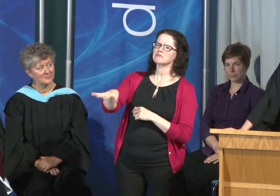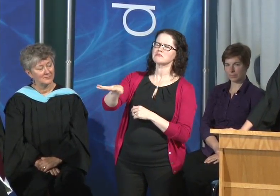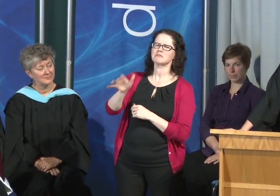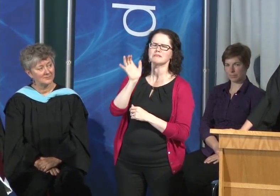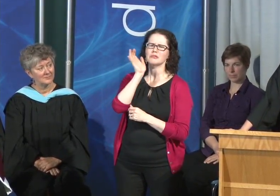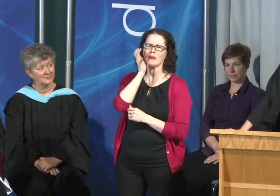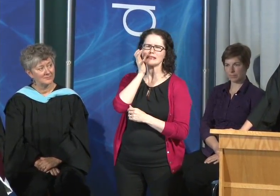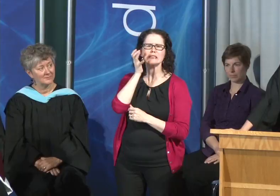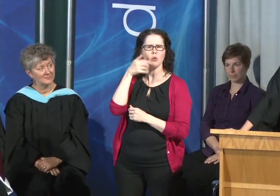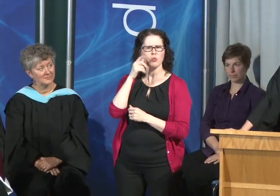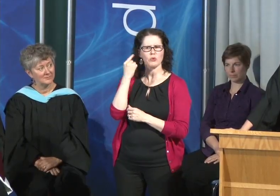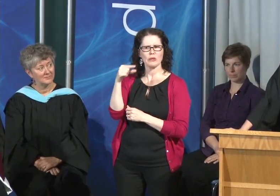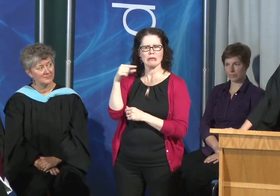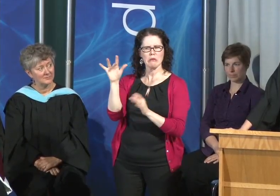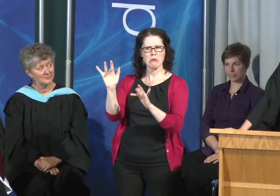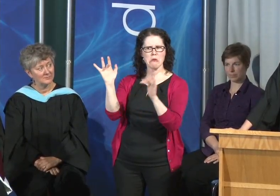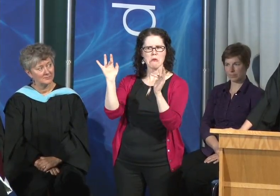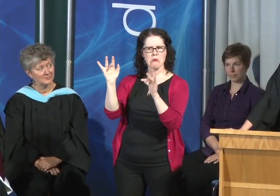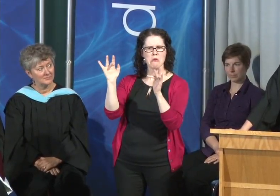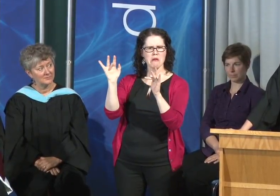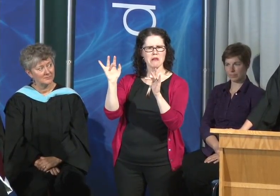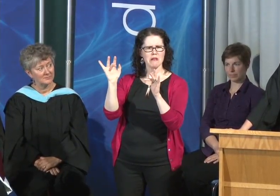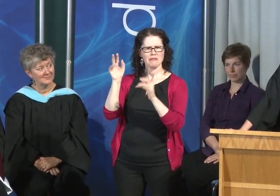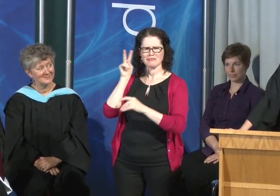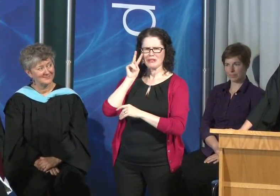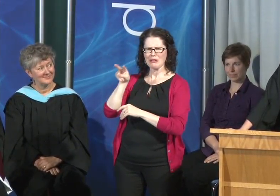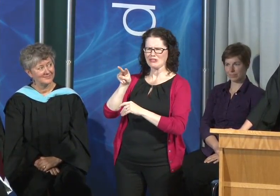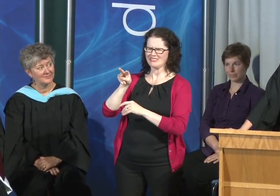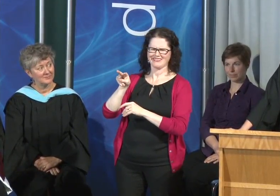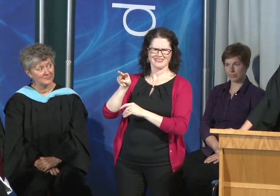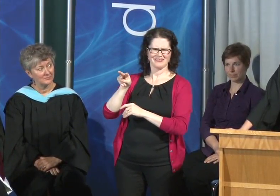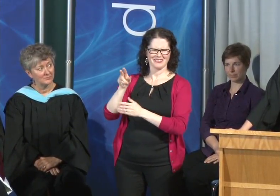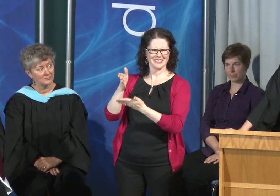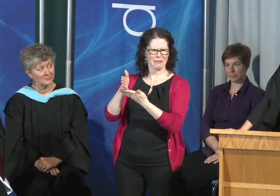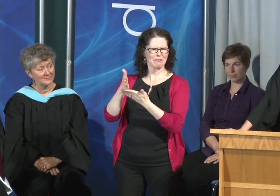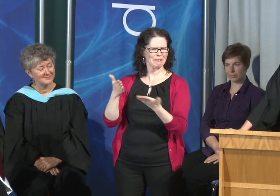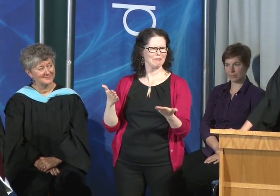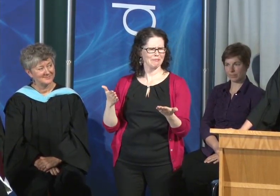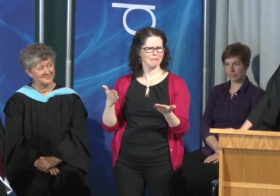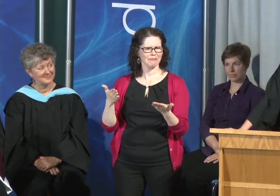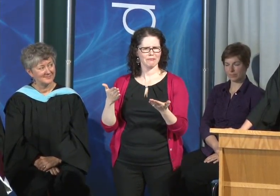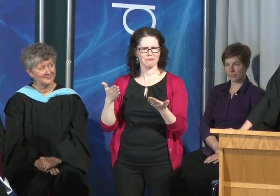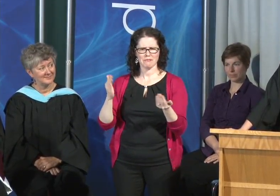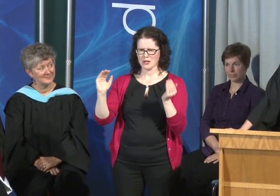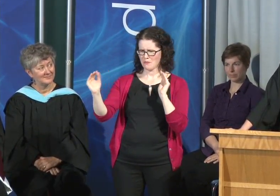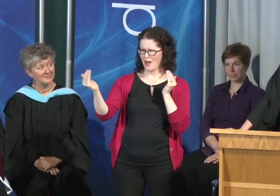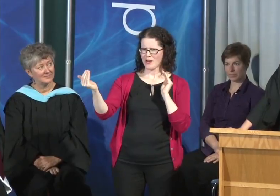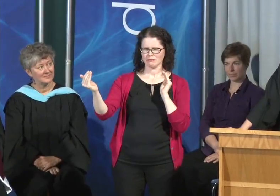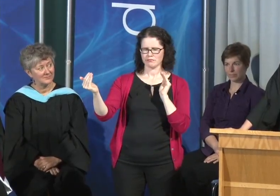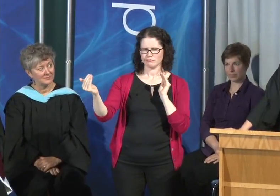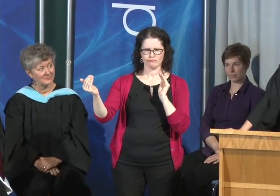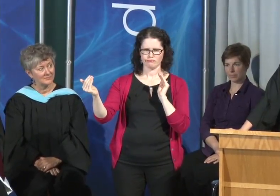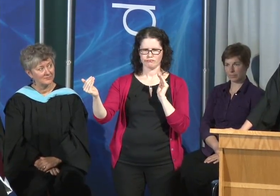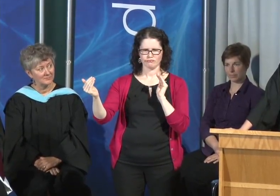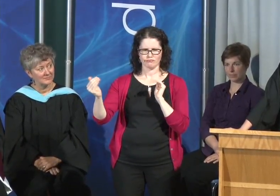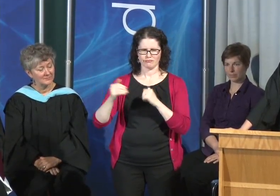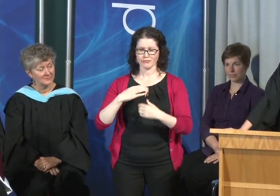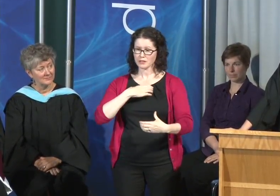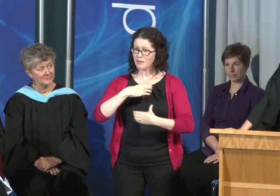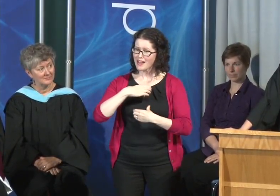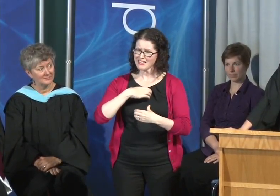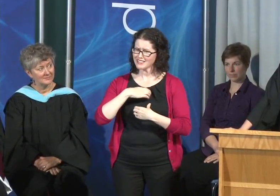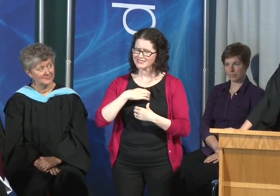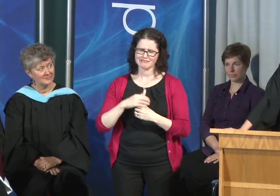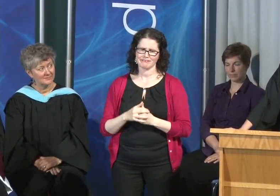side, stop staring, stop comparing, stop